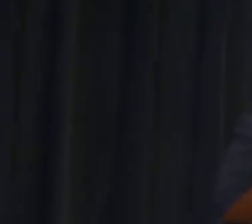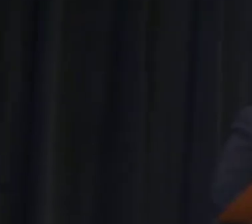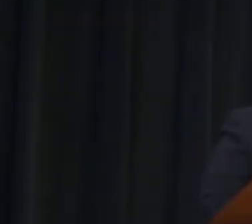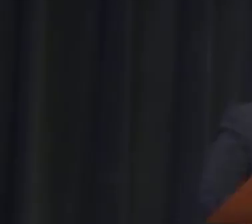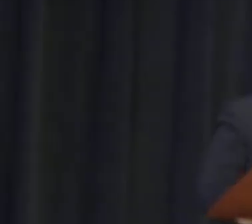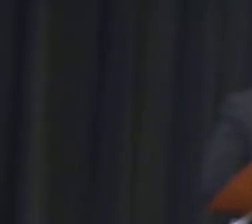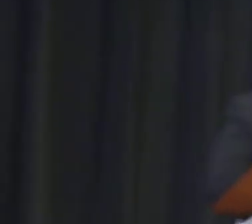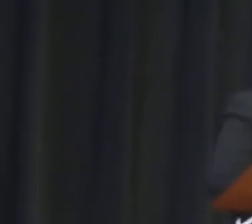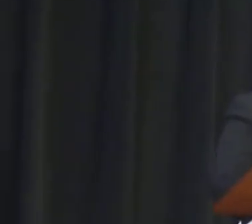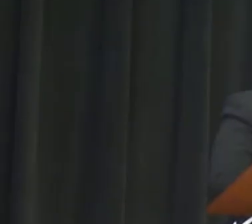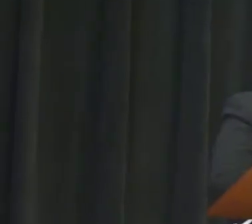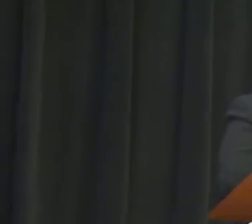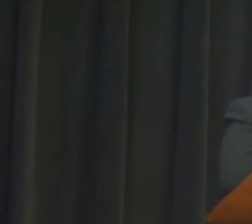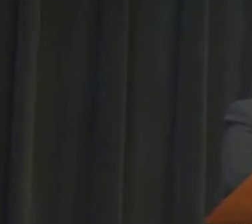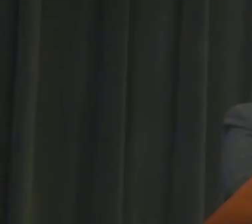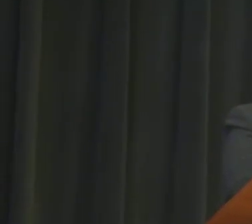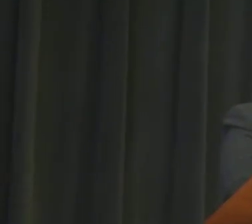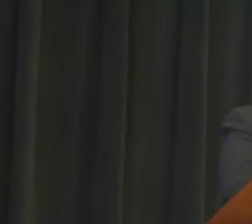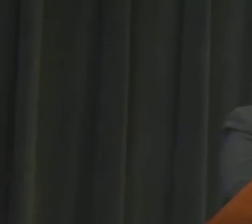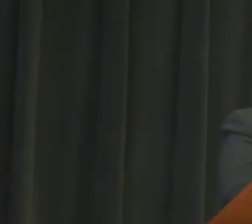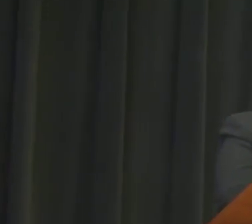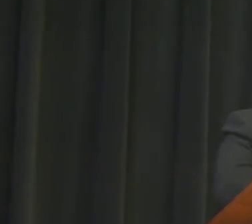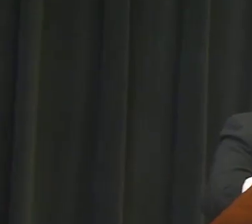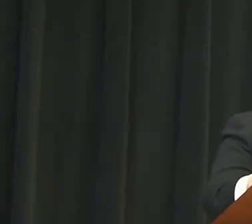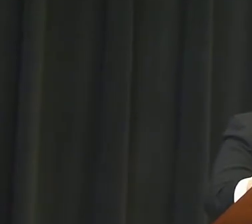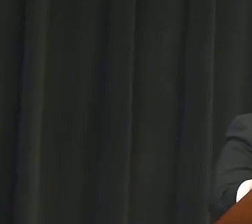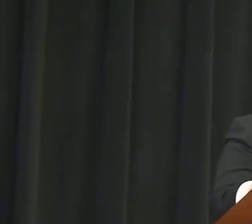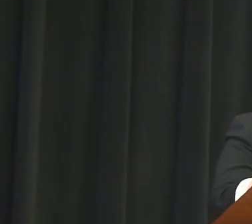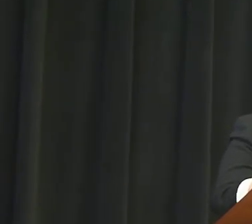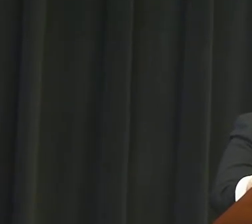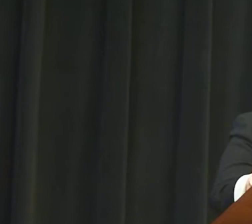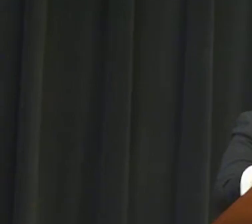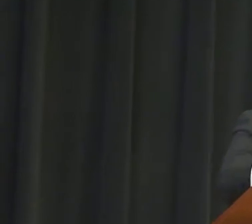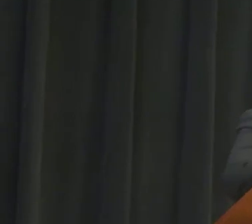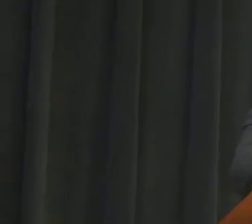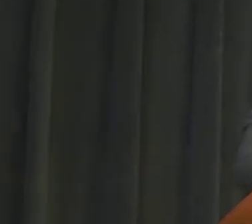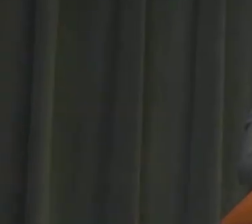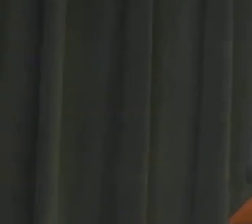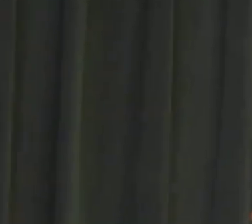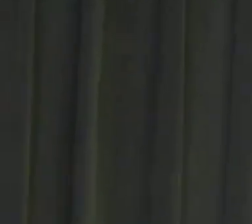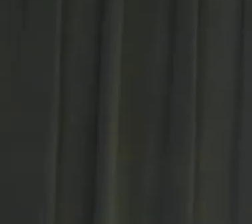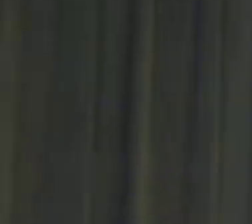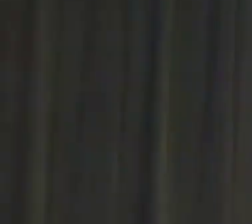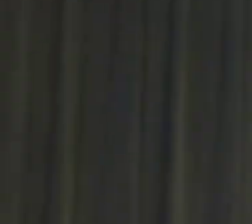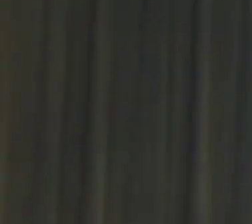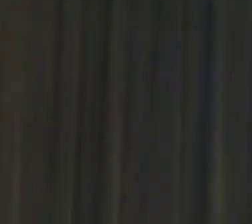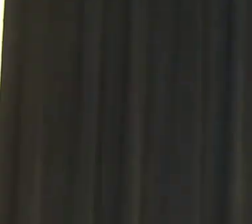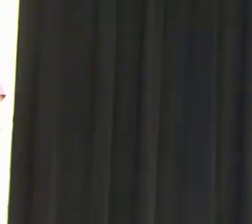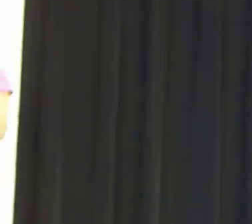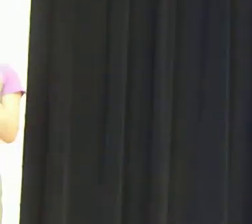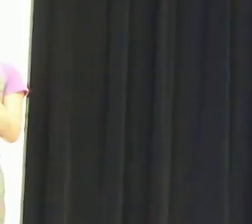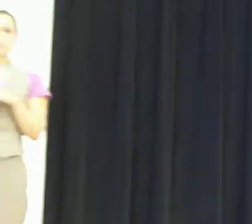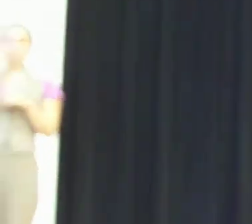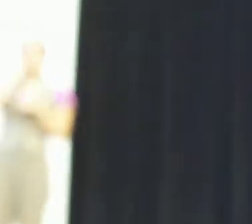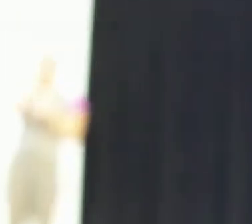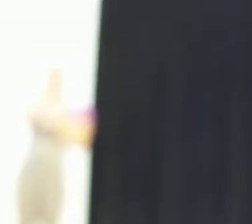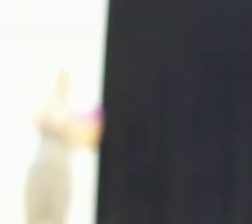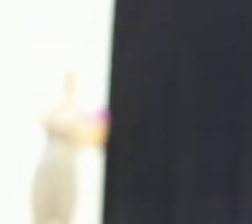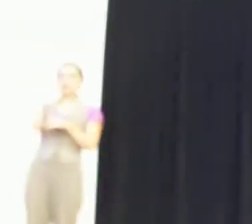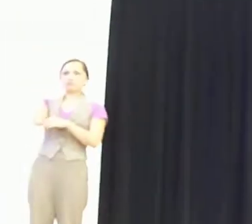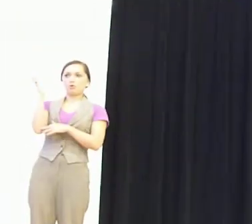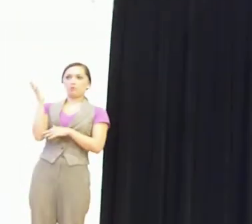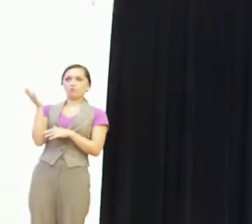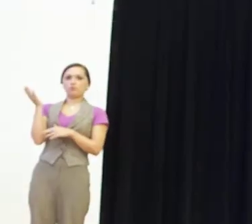Now, I'm grateful that Katie Tipton, who spoke prior